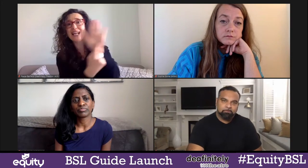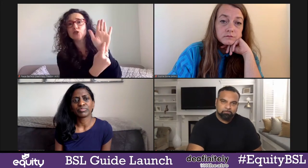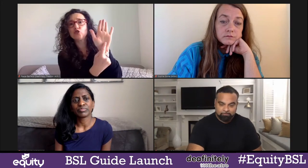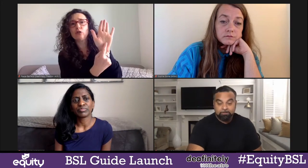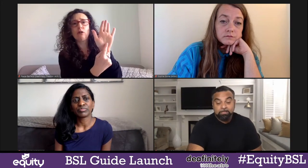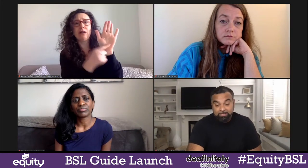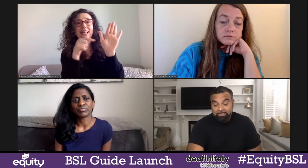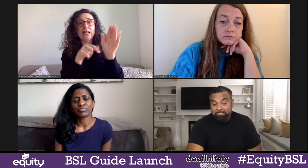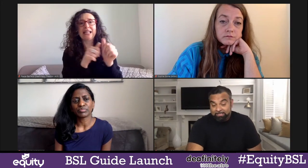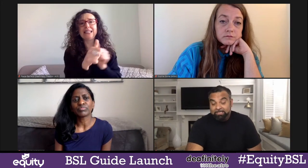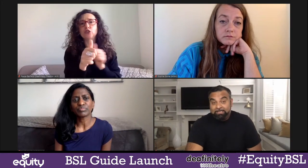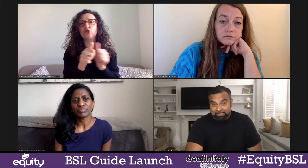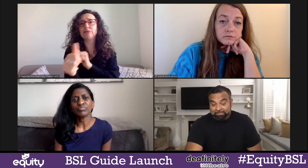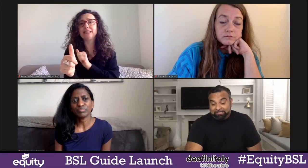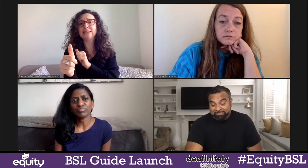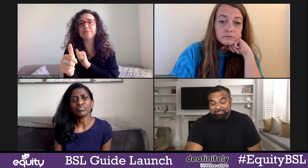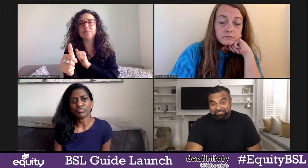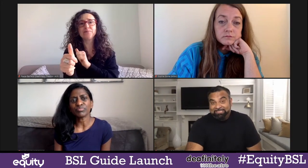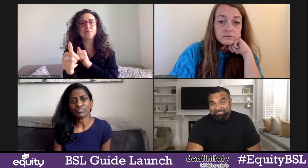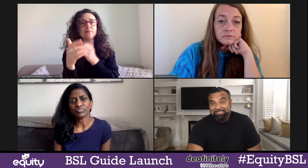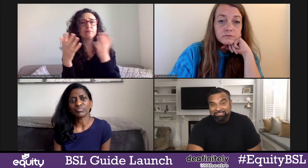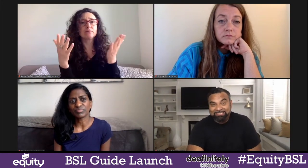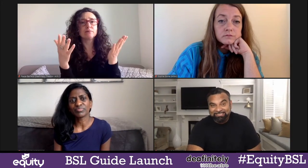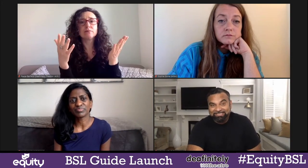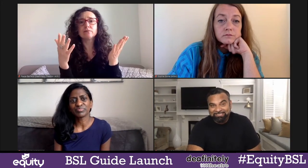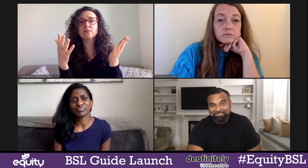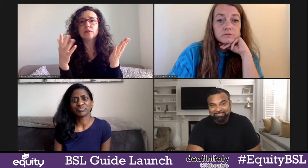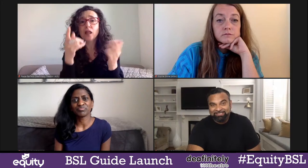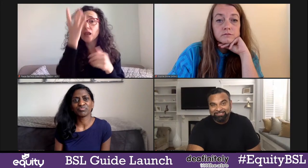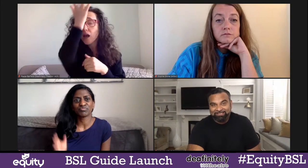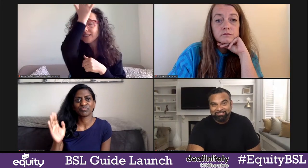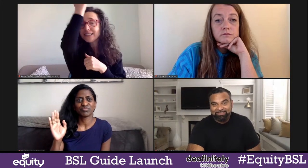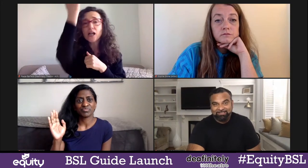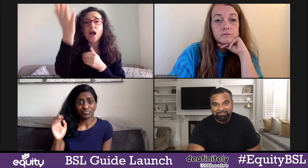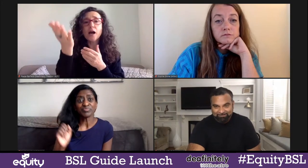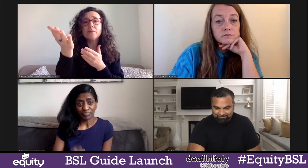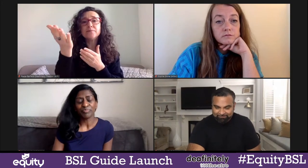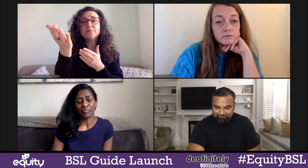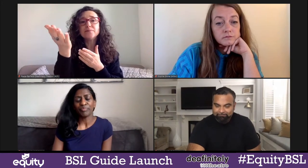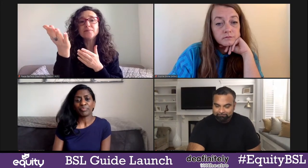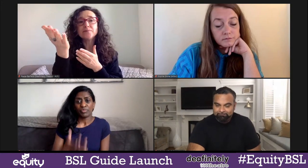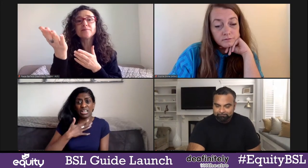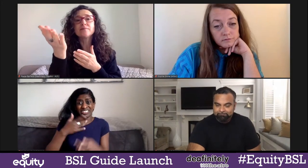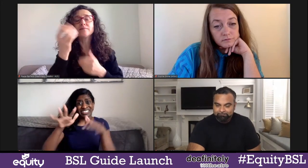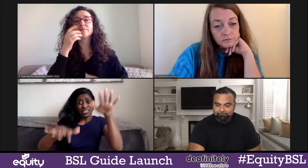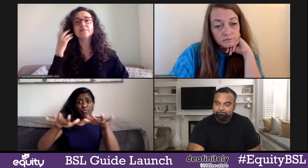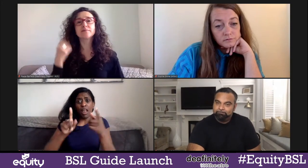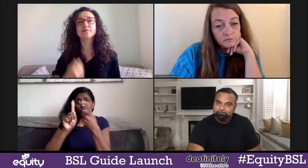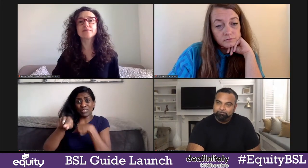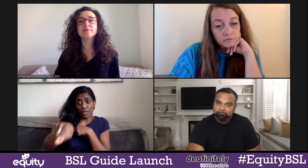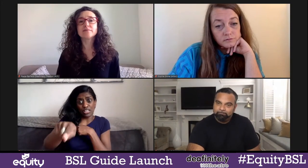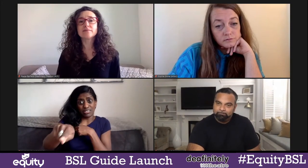you think it is so important to have good BSL representation in the industry? I'll go to Nadia